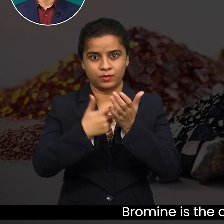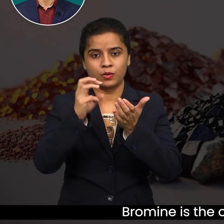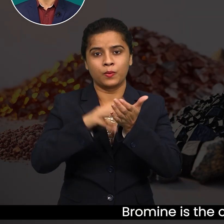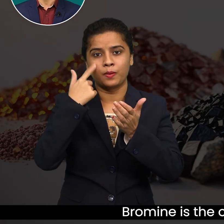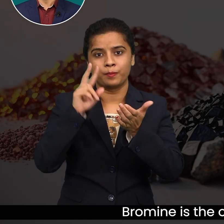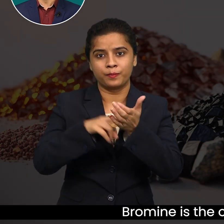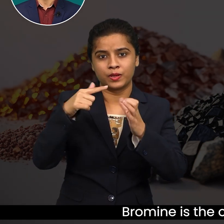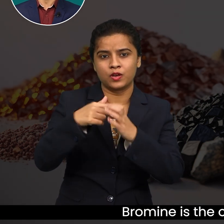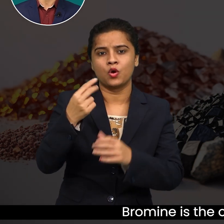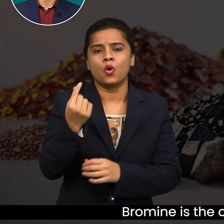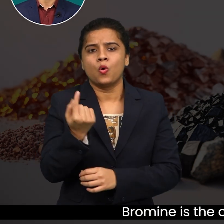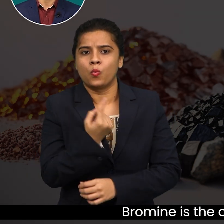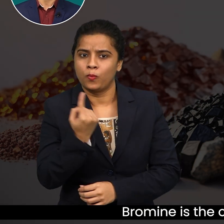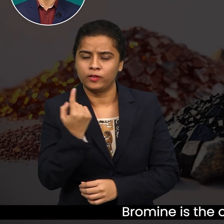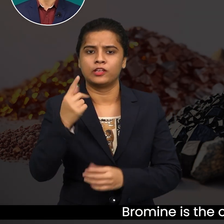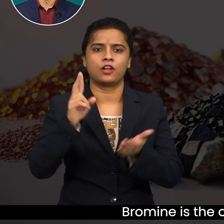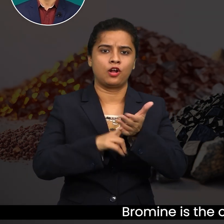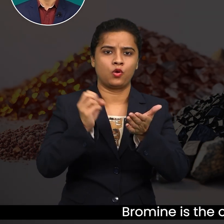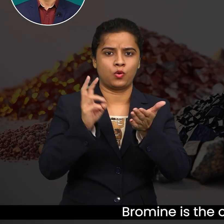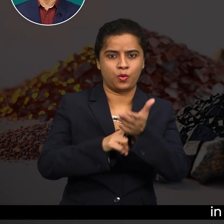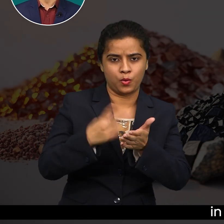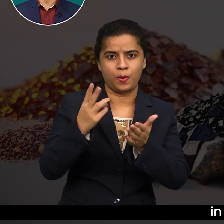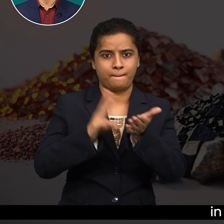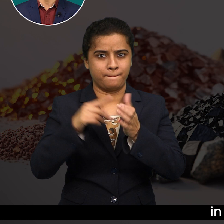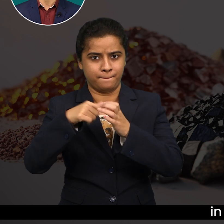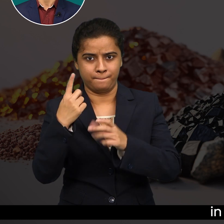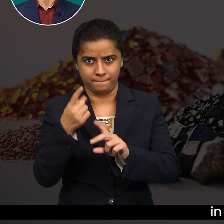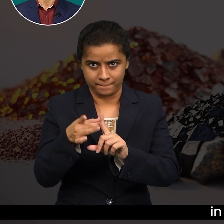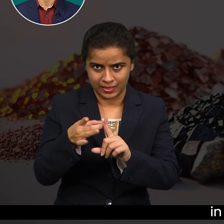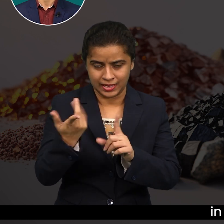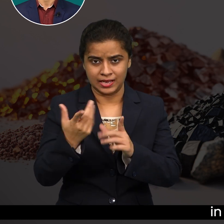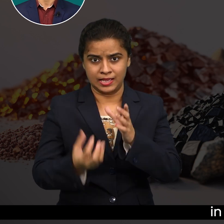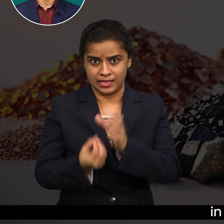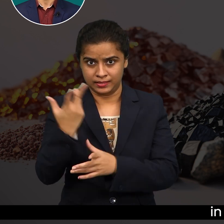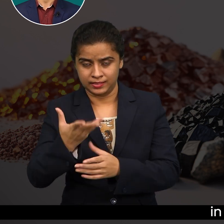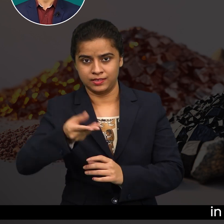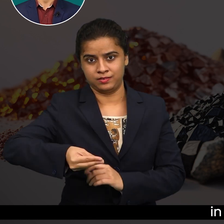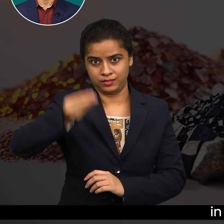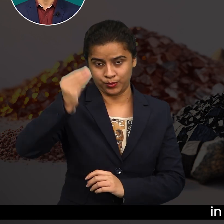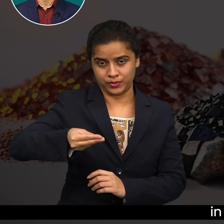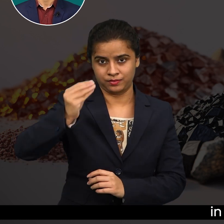Bromine is the only non-metal which exists in a liquid state.